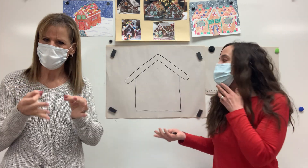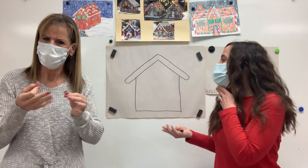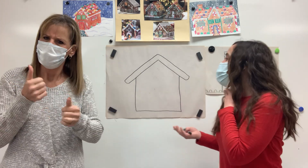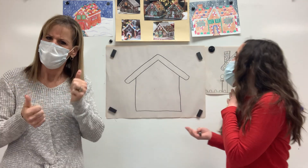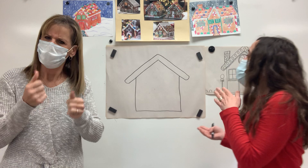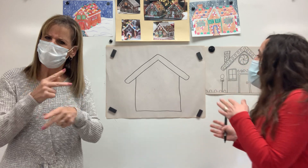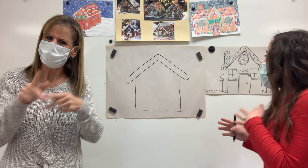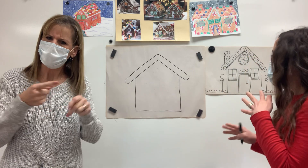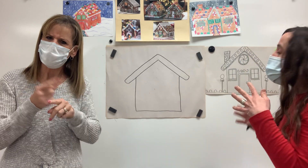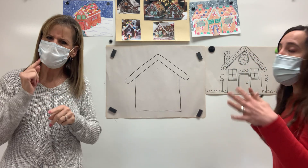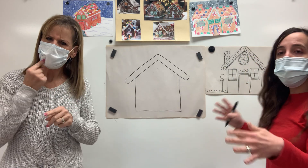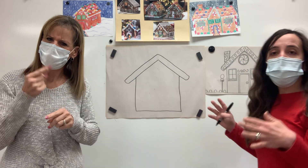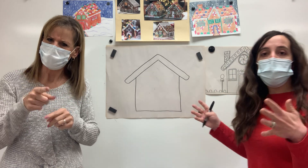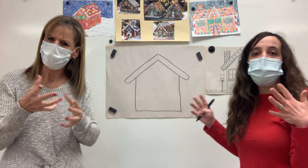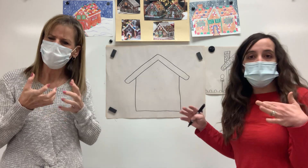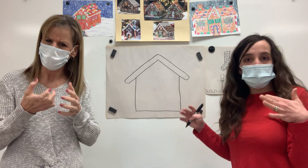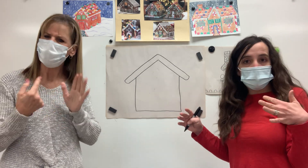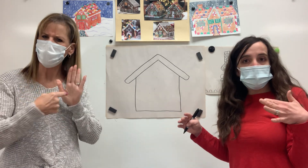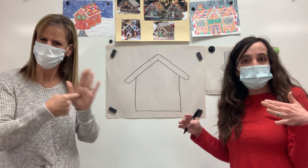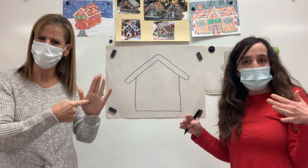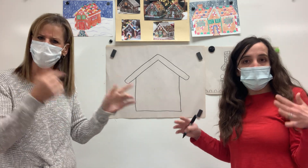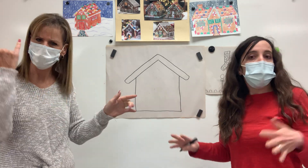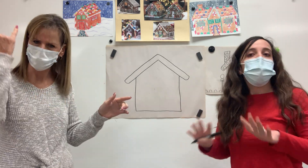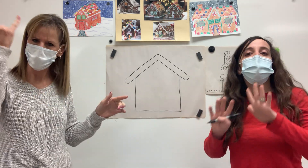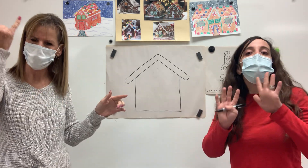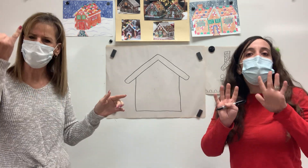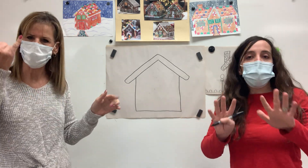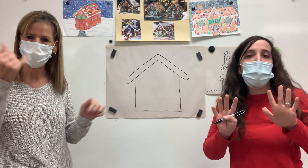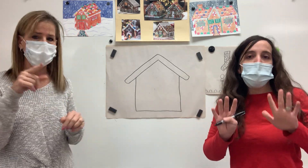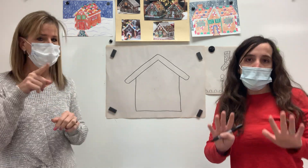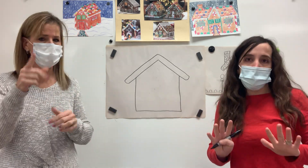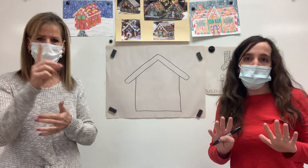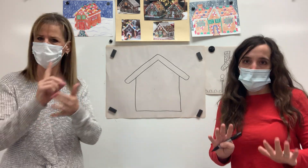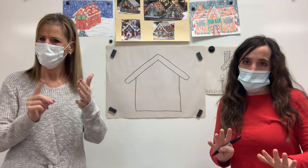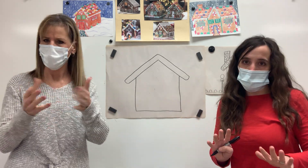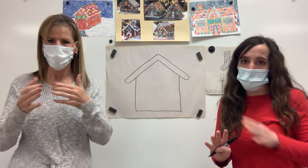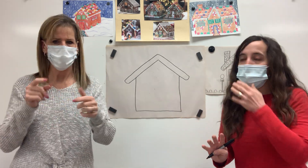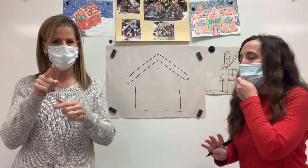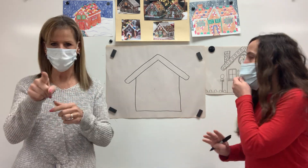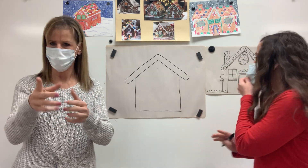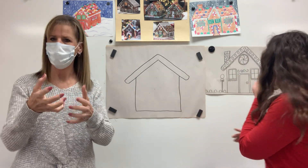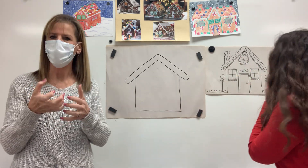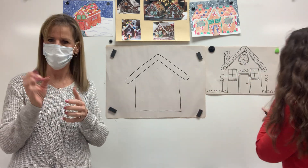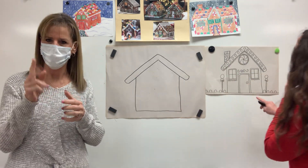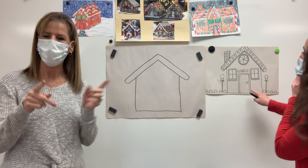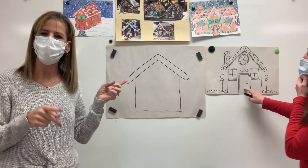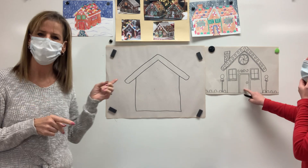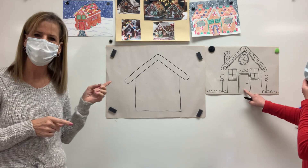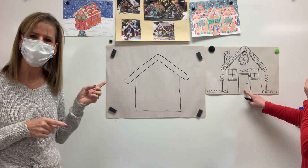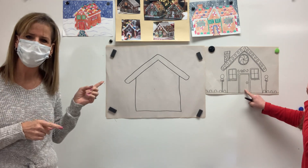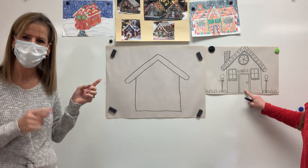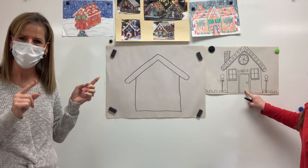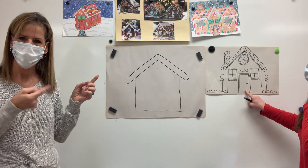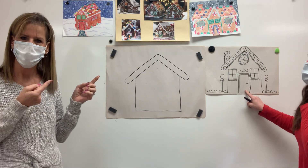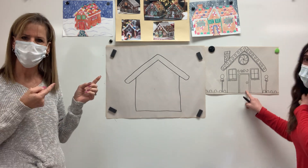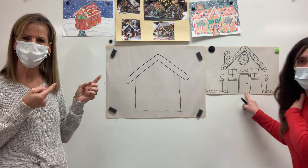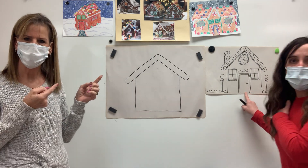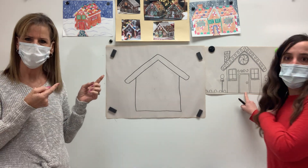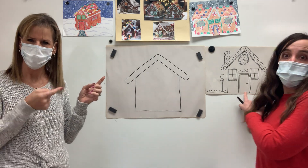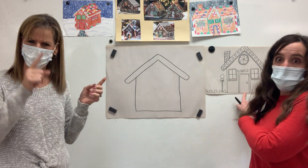So I'll show you some ideas. Like I said, you draw it how you want to, okay? So first things first, we definitely need a